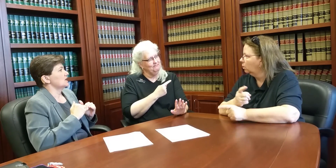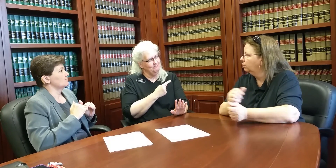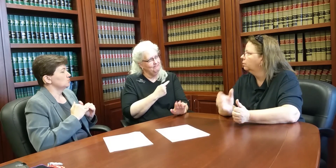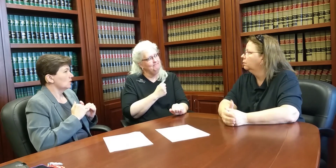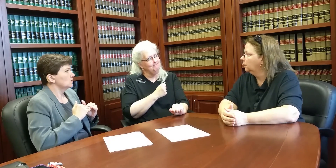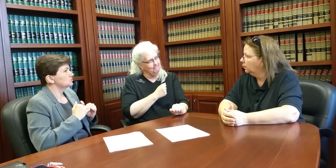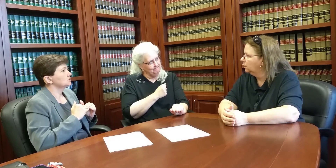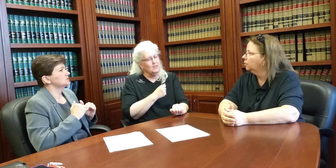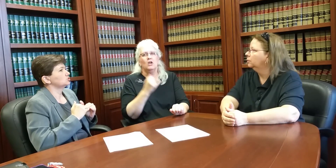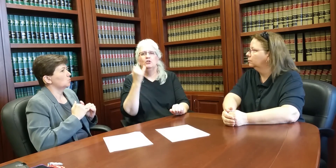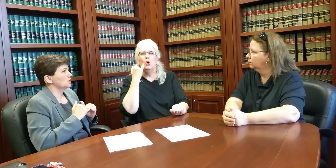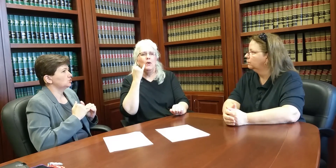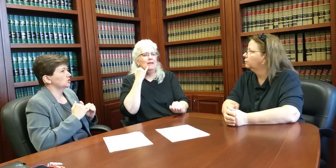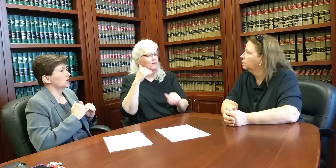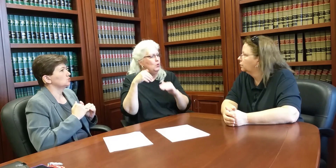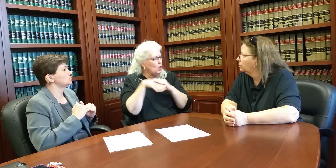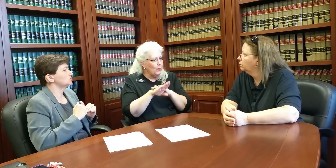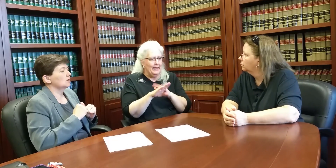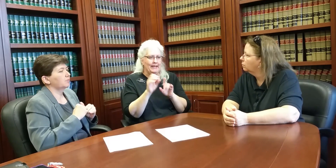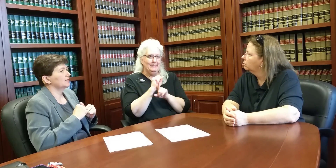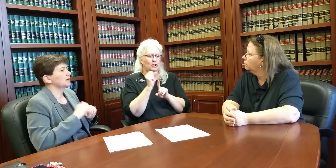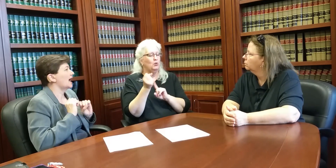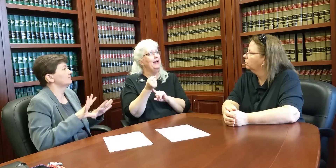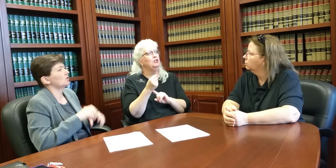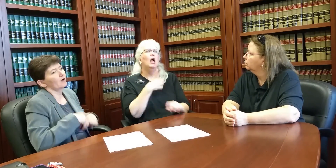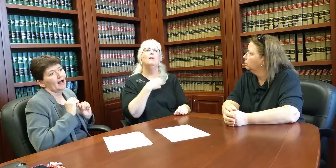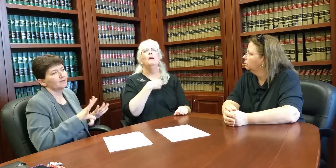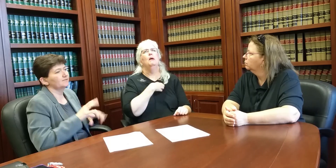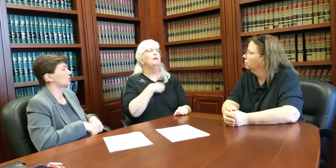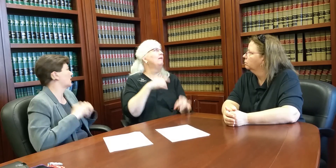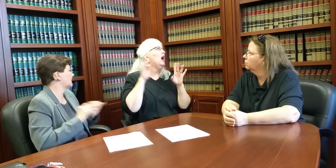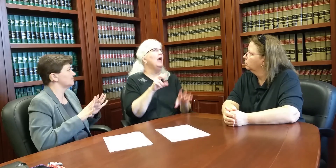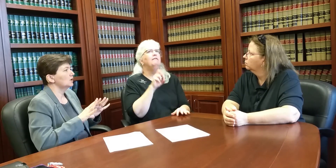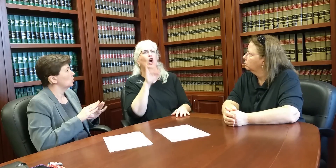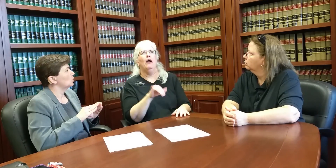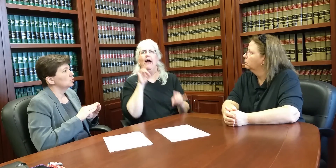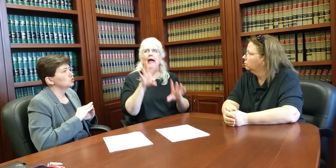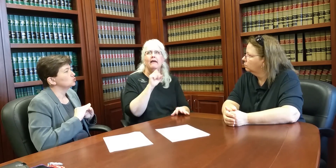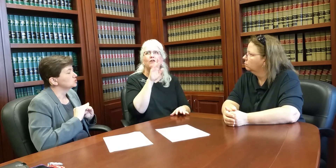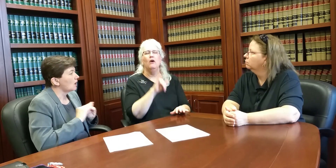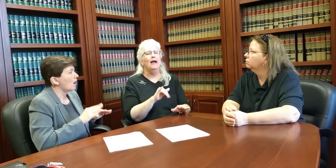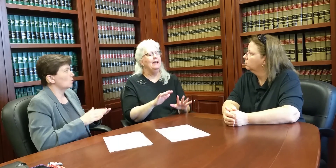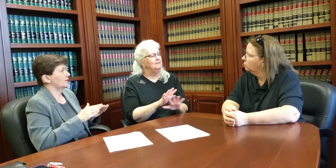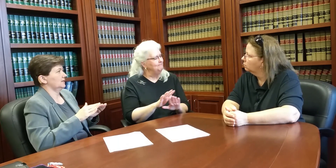If you go into a situation and you're just complaining, hate BRI, hate BRI, hate, you're not going to get